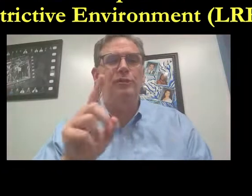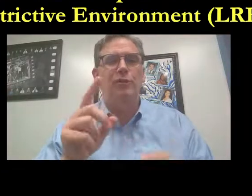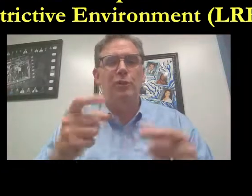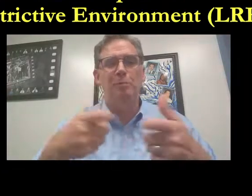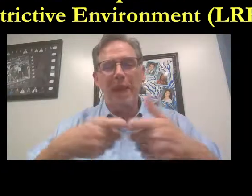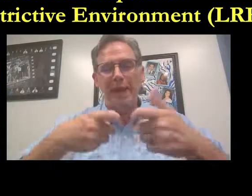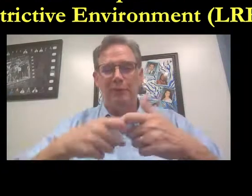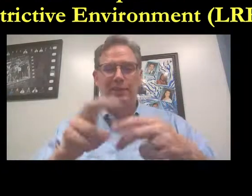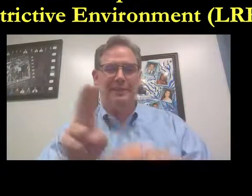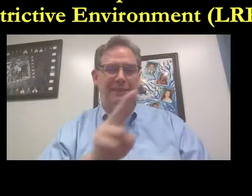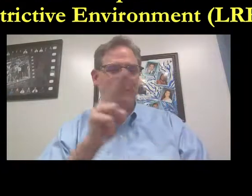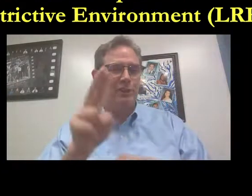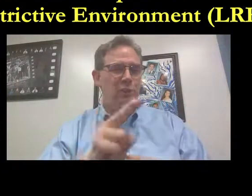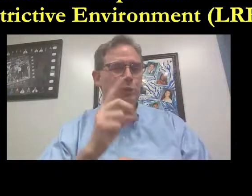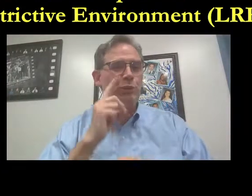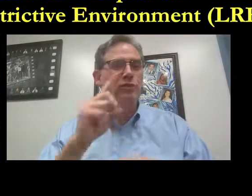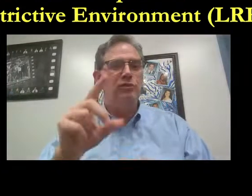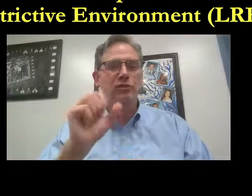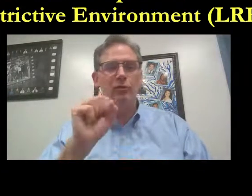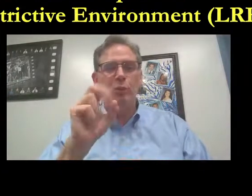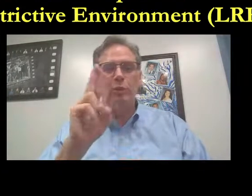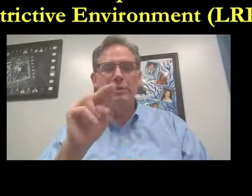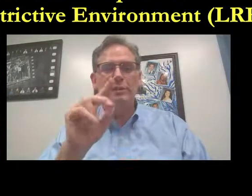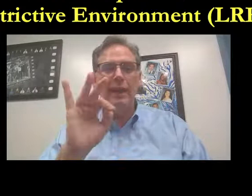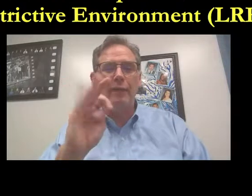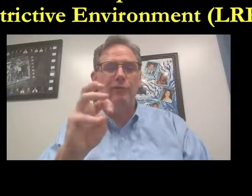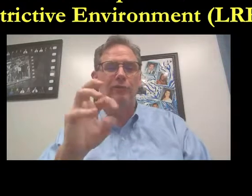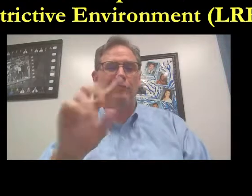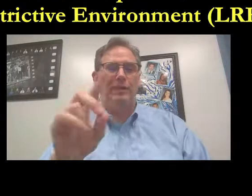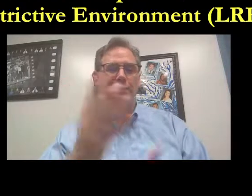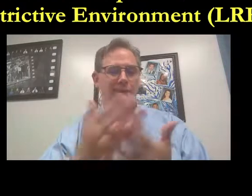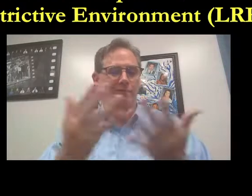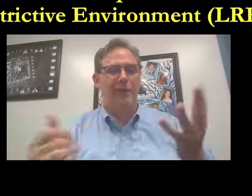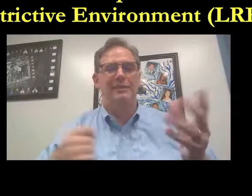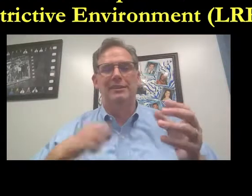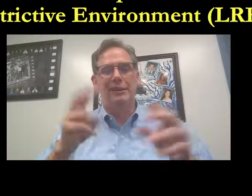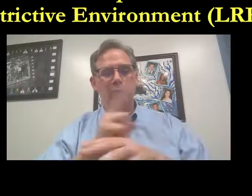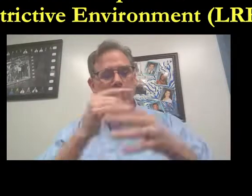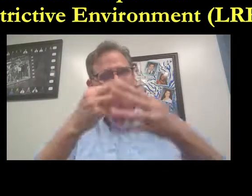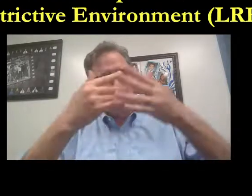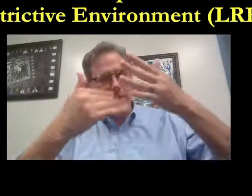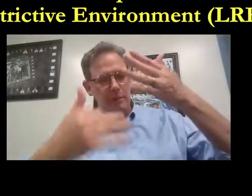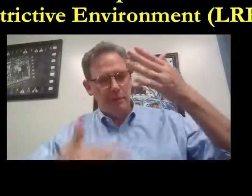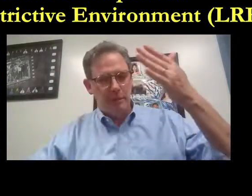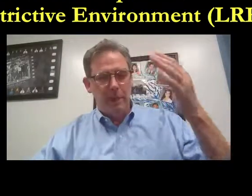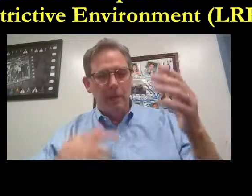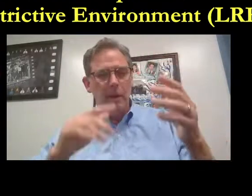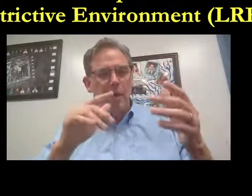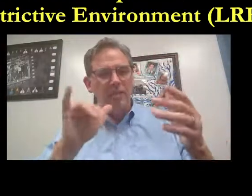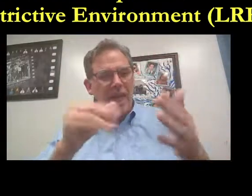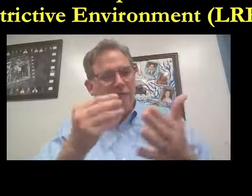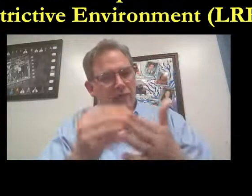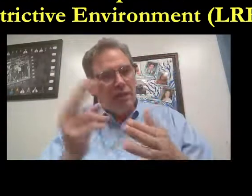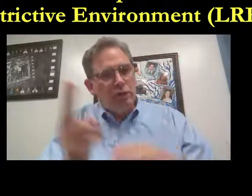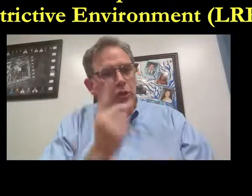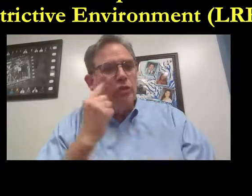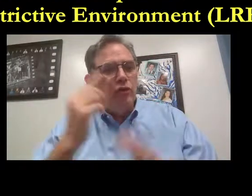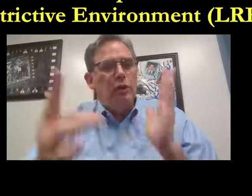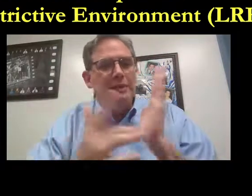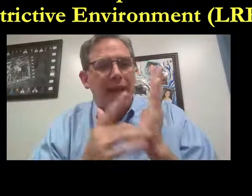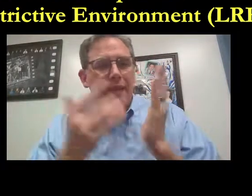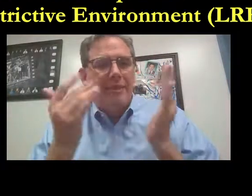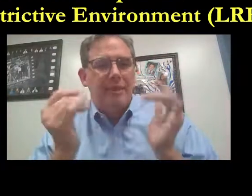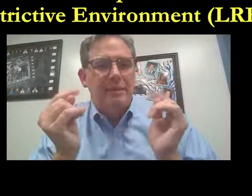They're used for FM systems. They're used for batteries. They're used for all sorts